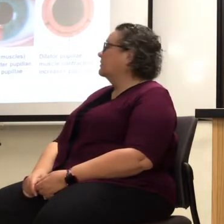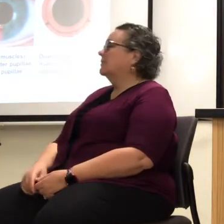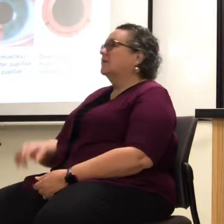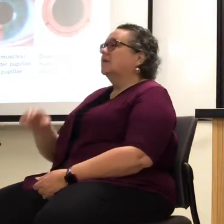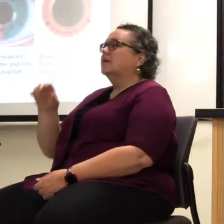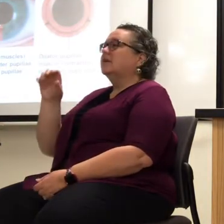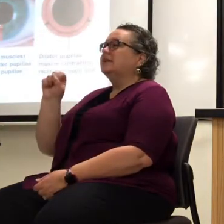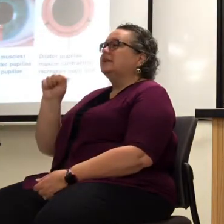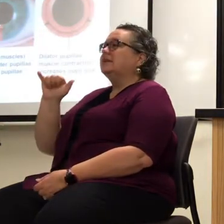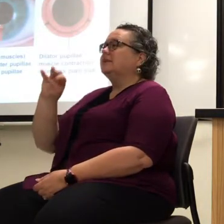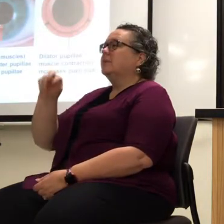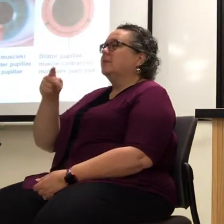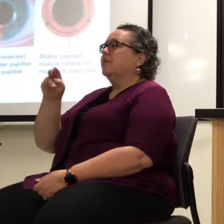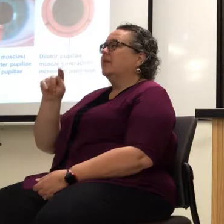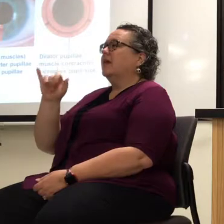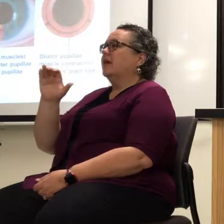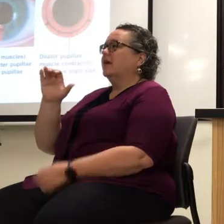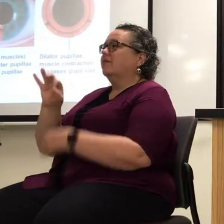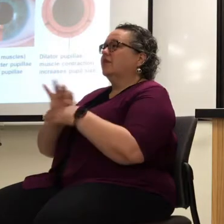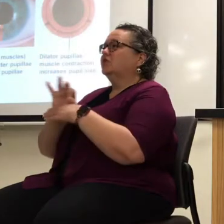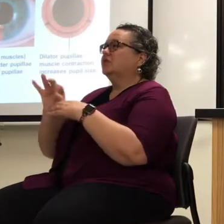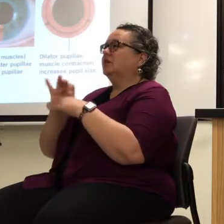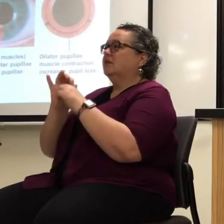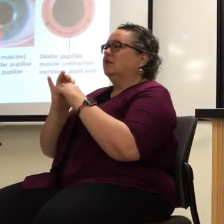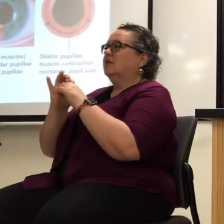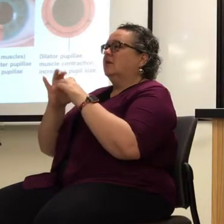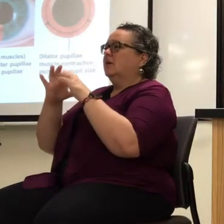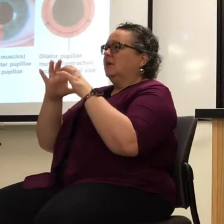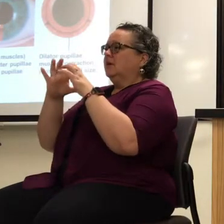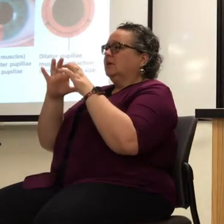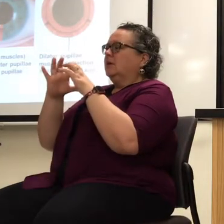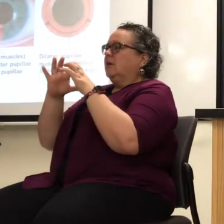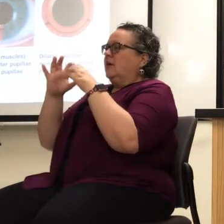Sympathetic function dilates pupils.